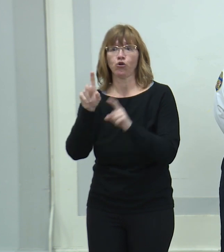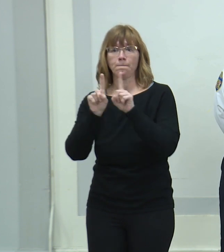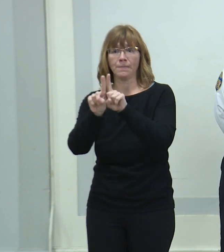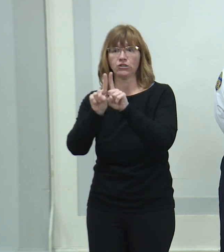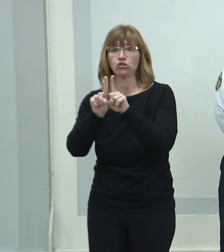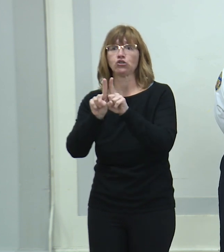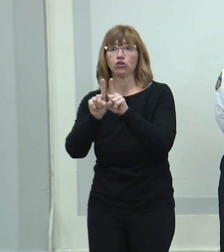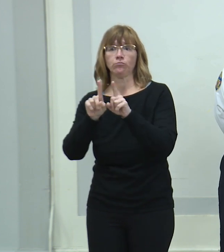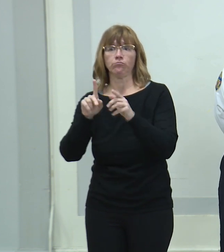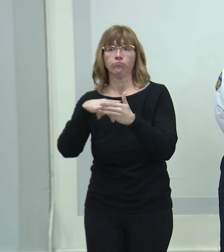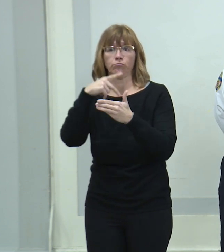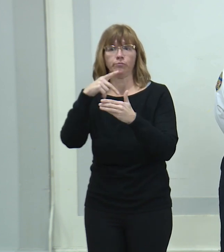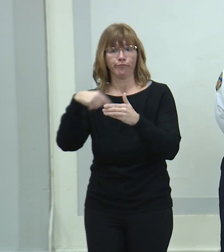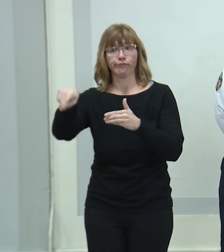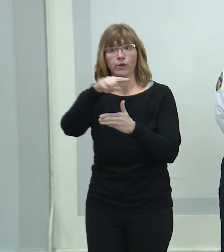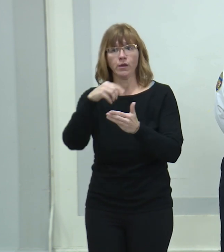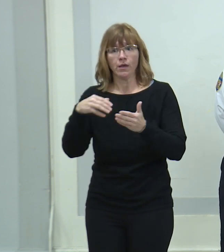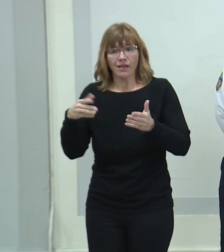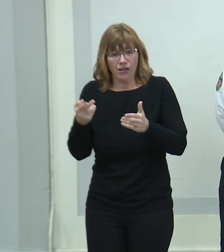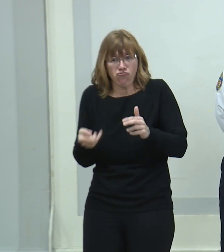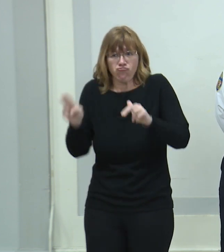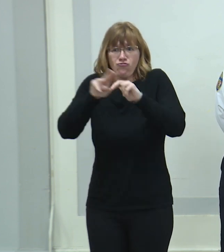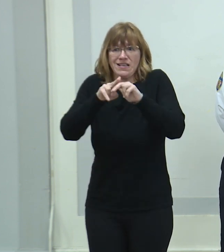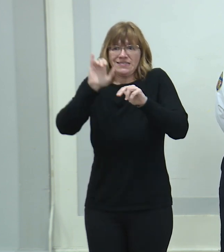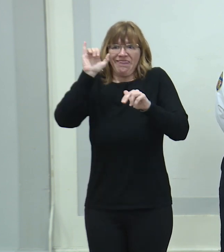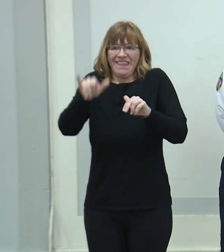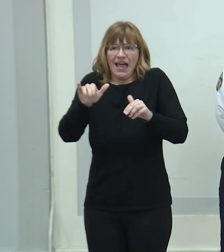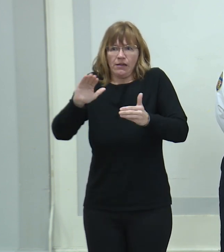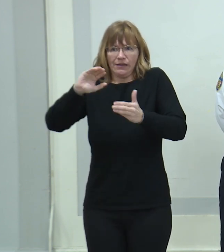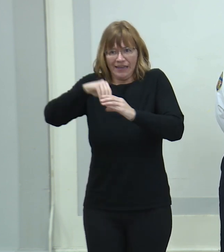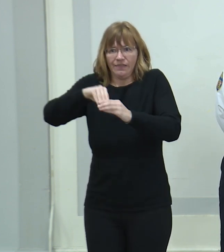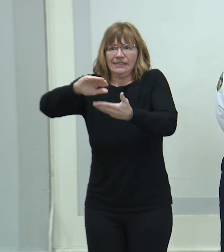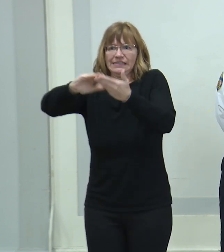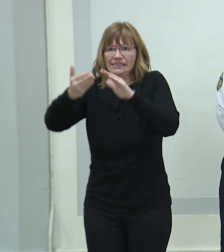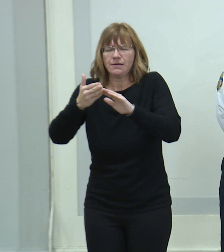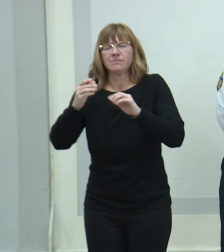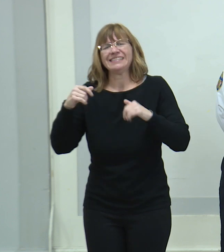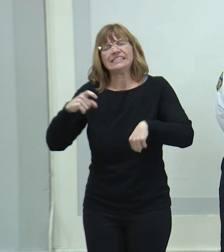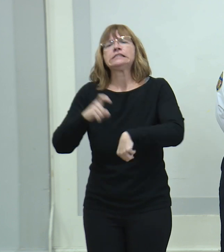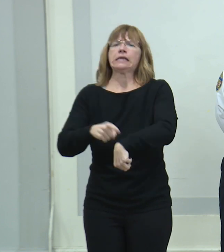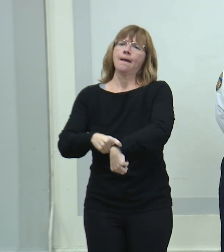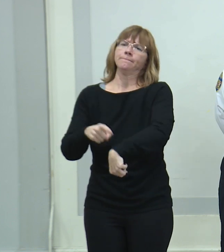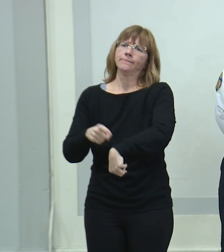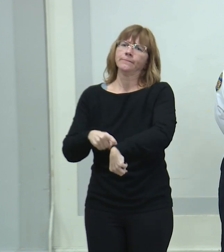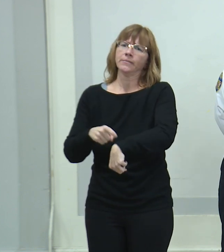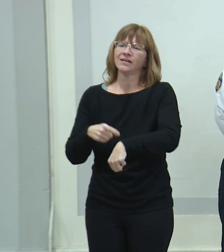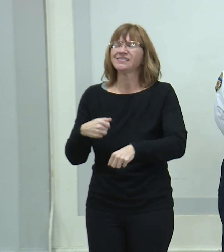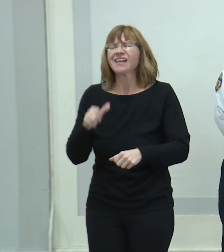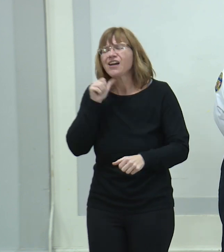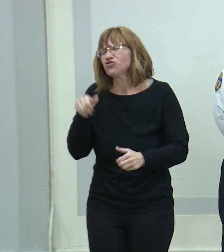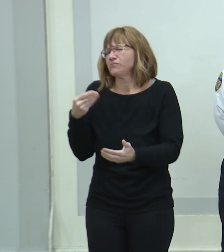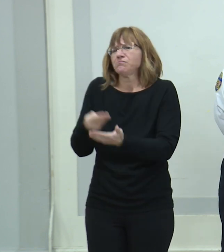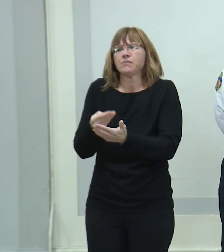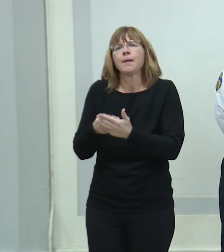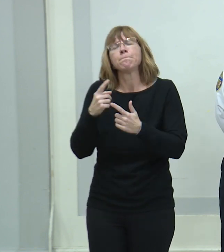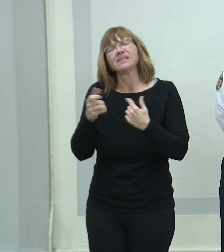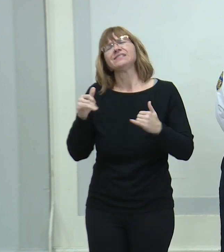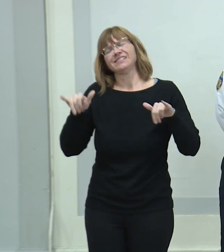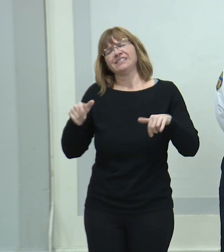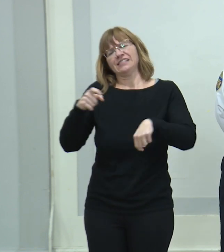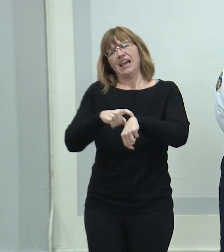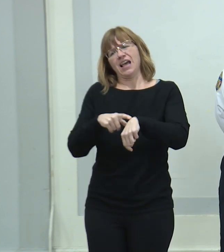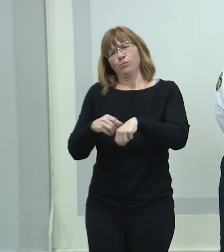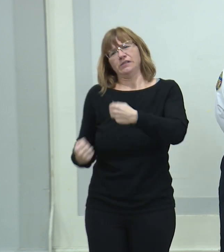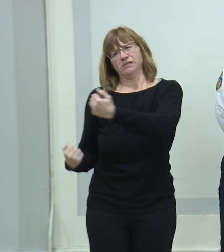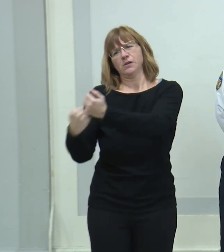mentoring in the city. But it's about spending time, not just money, but time with these young people. Alexa?